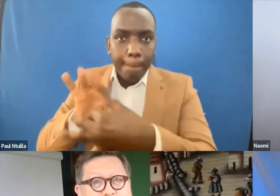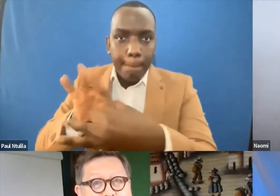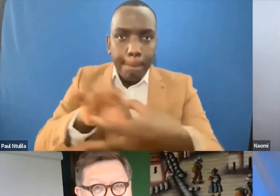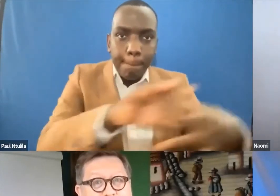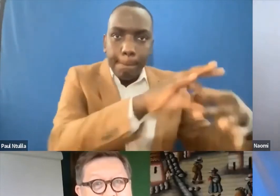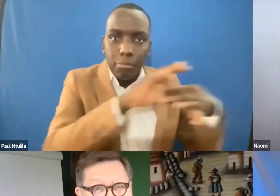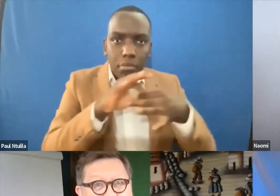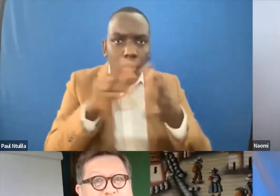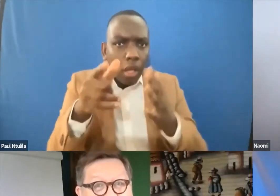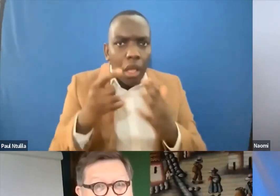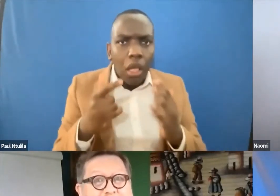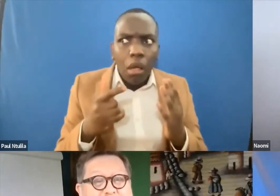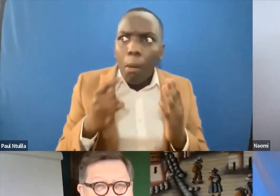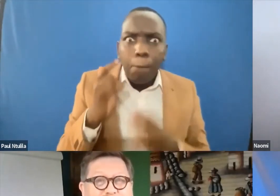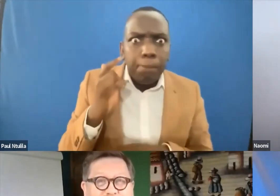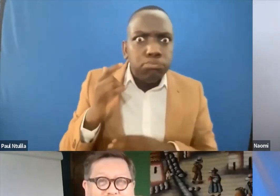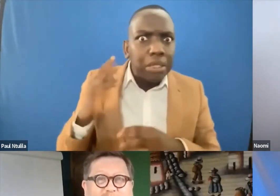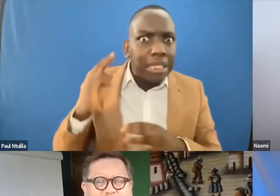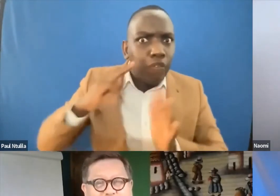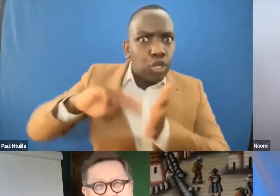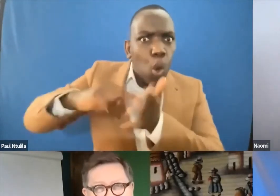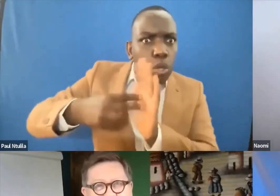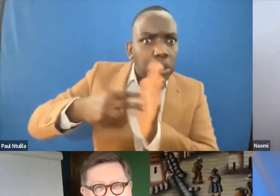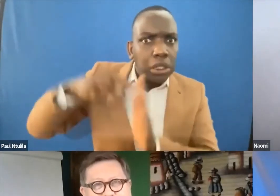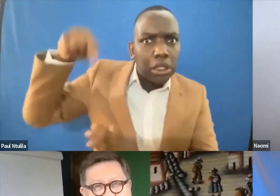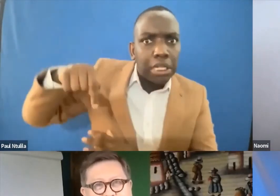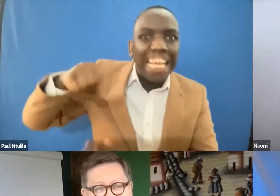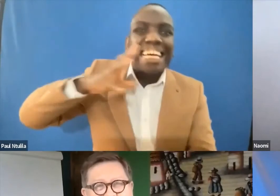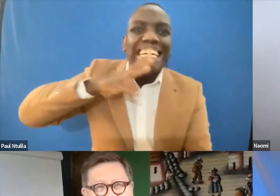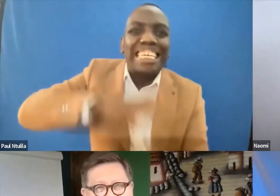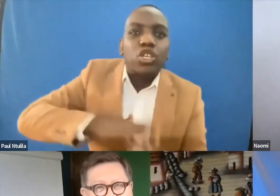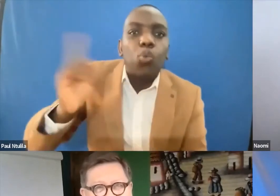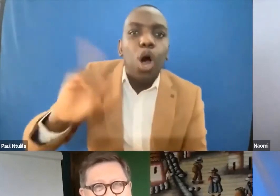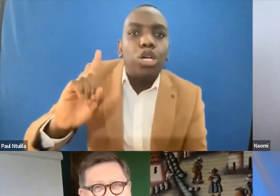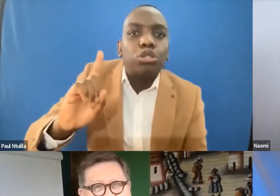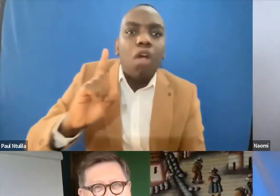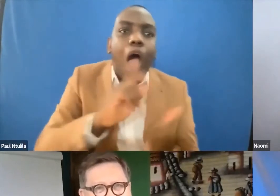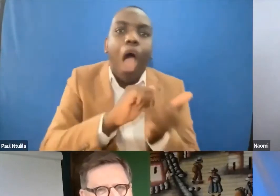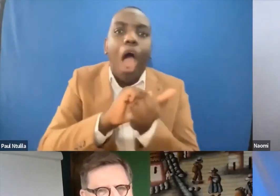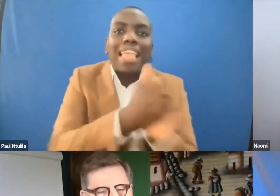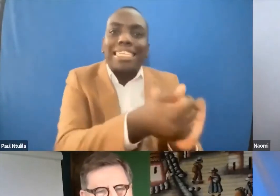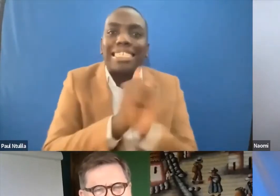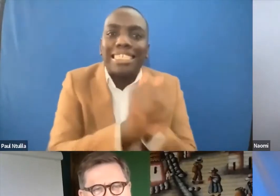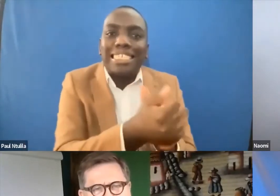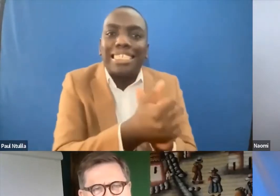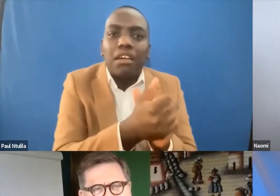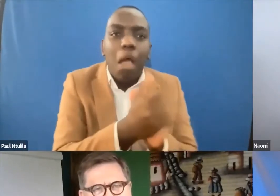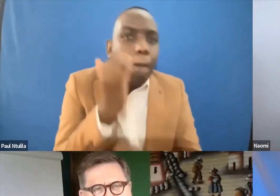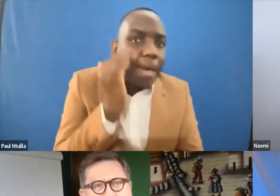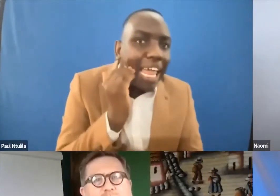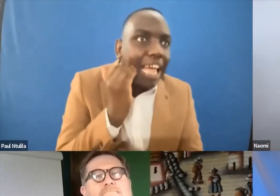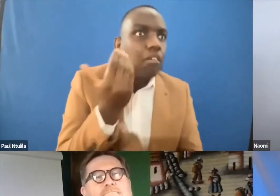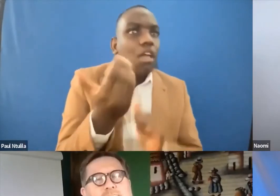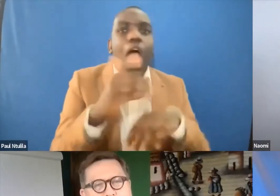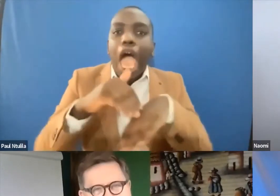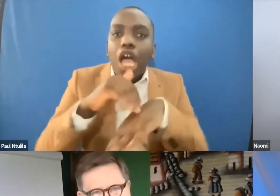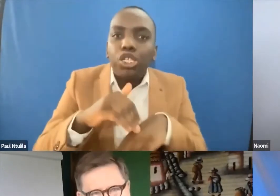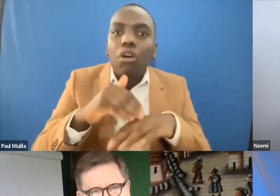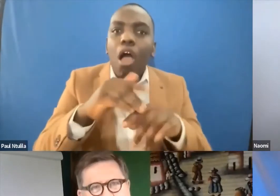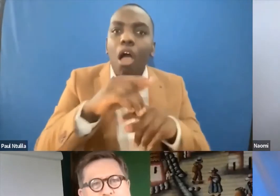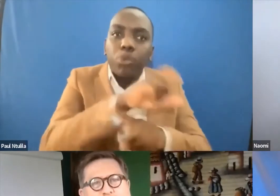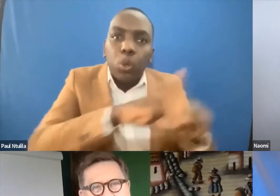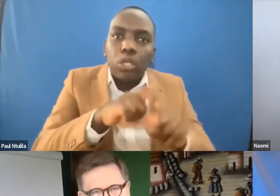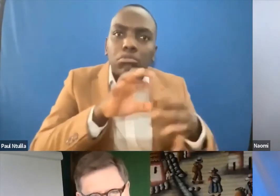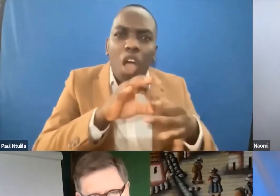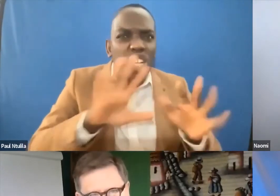And I think what we need is partnership, and we need networking. And we need deaf organisations to